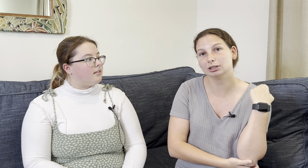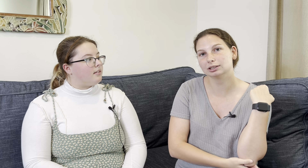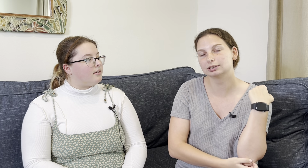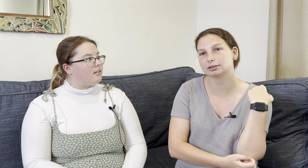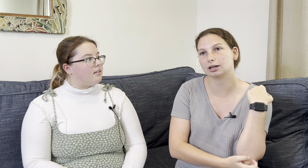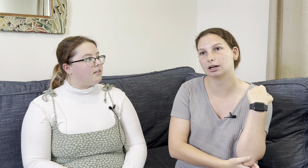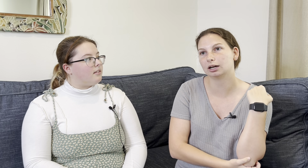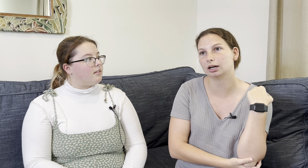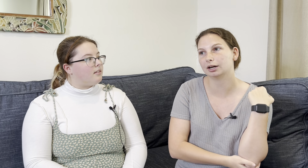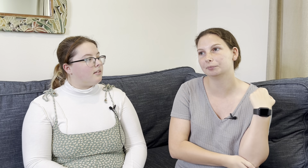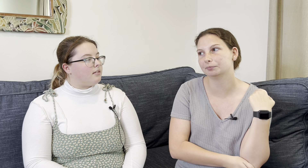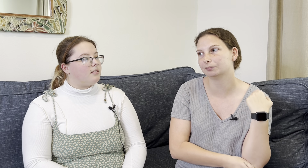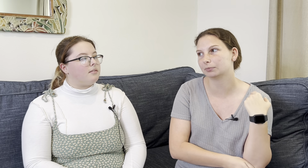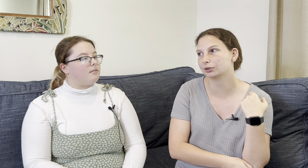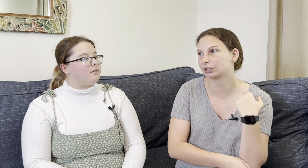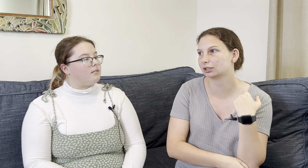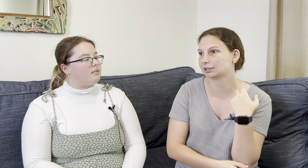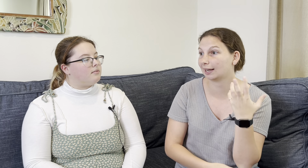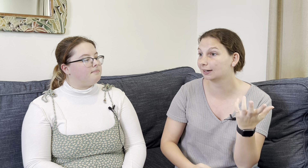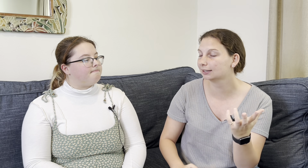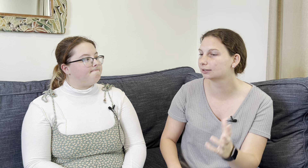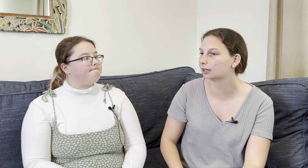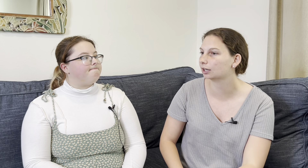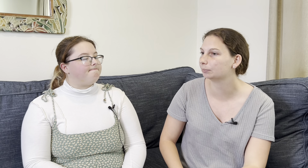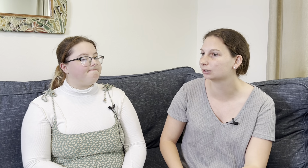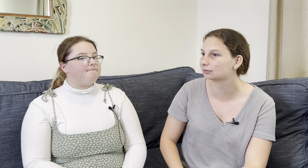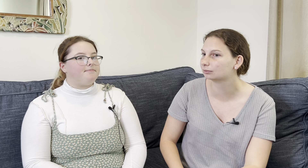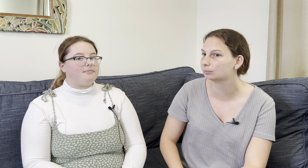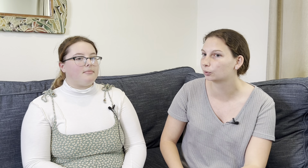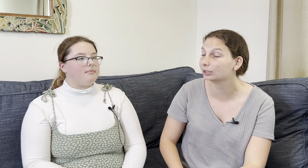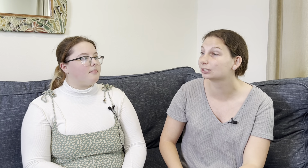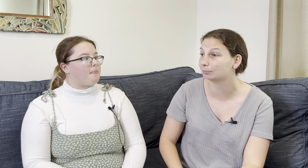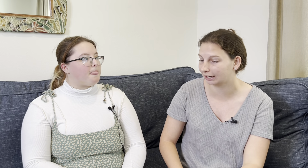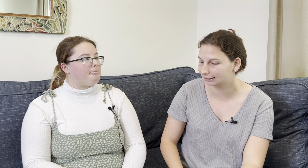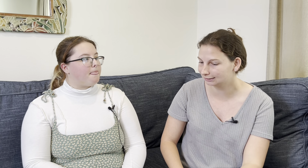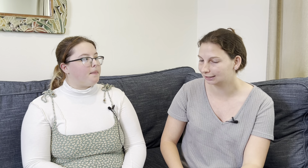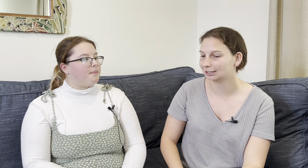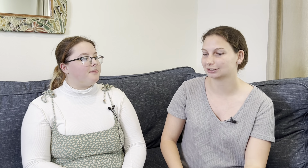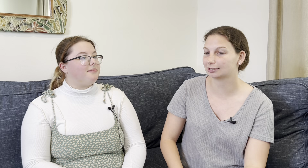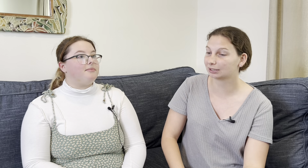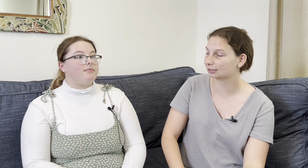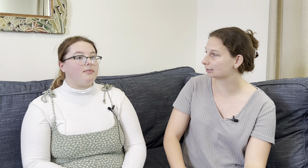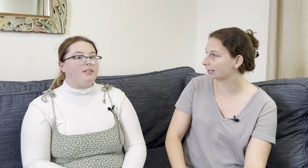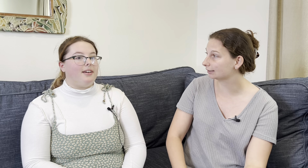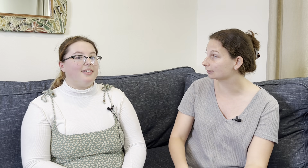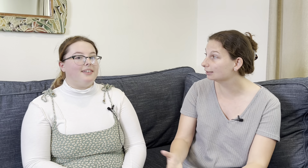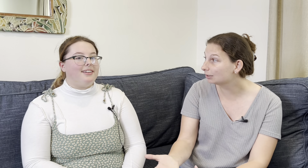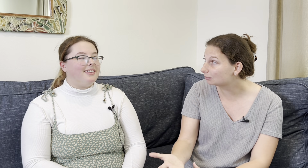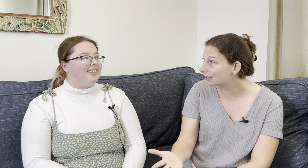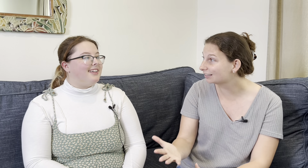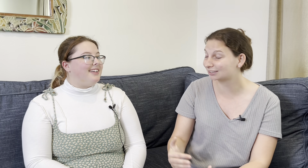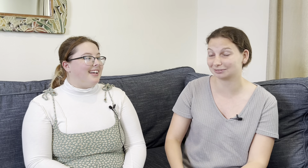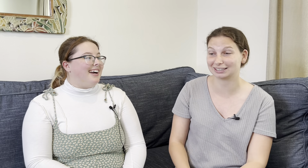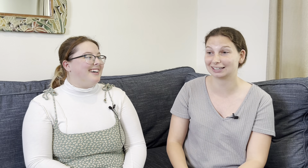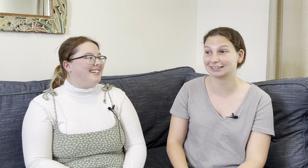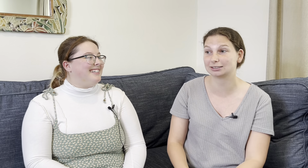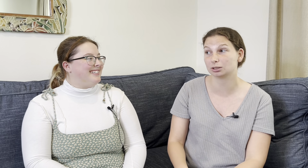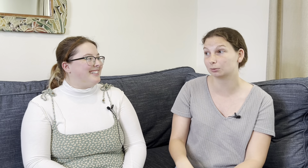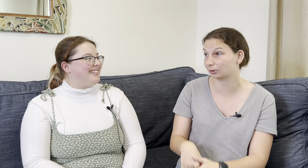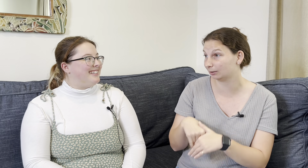this. Other kids hate it, but going to bed, some kids like to lead me to bed, some kids don't like